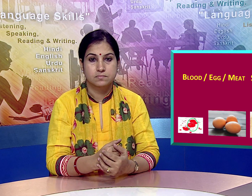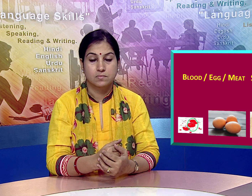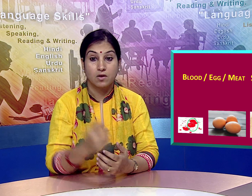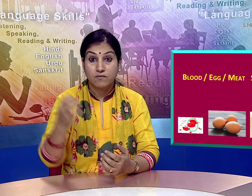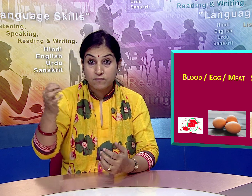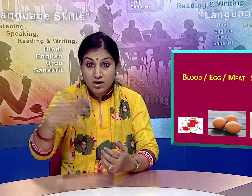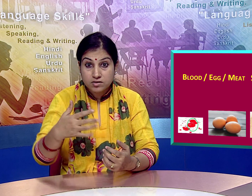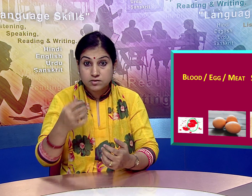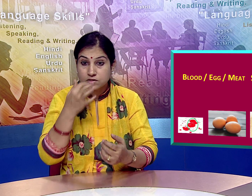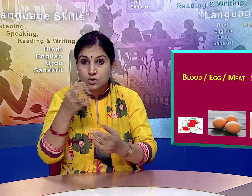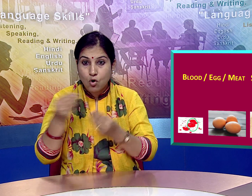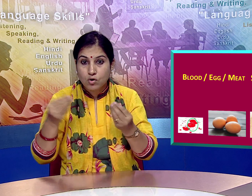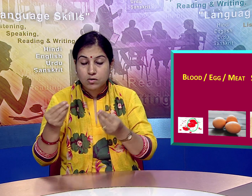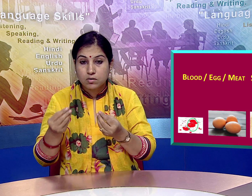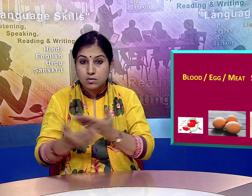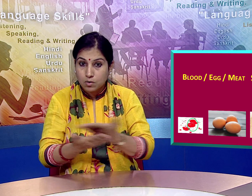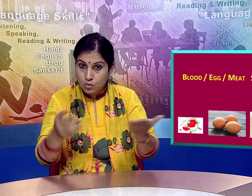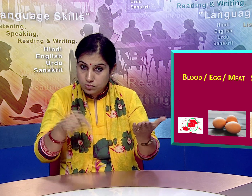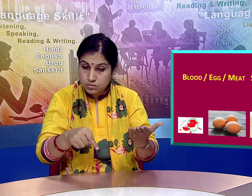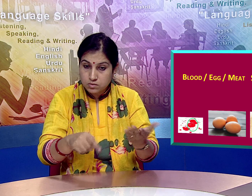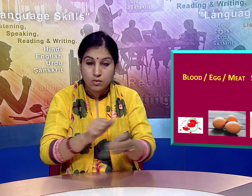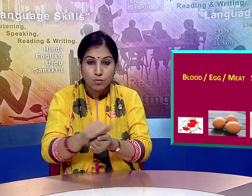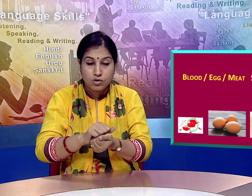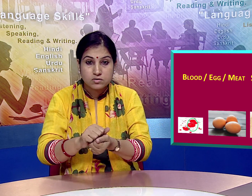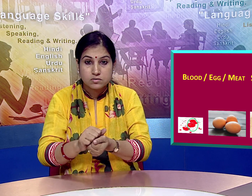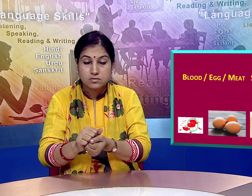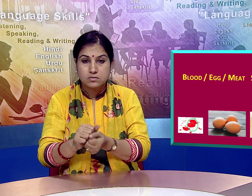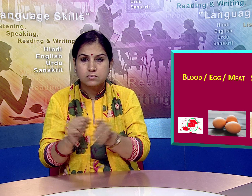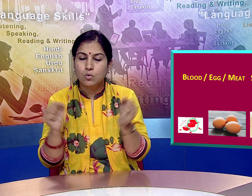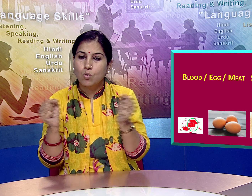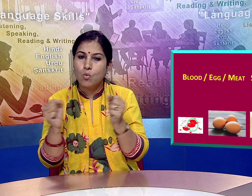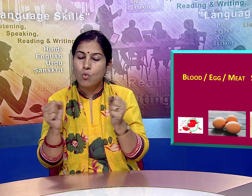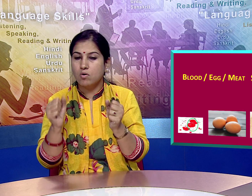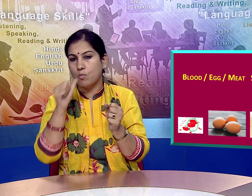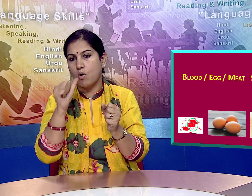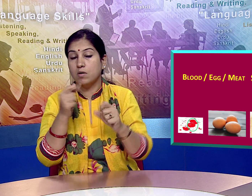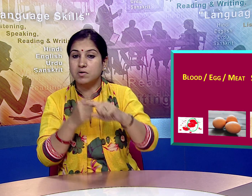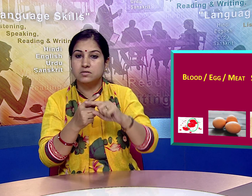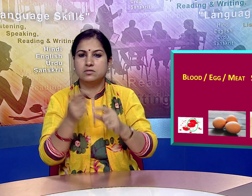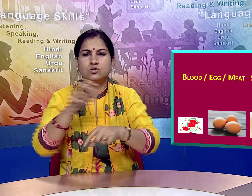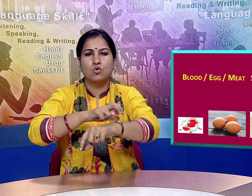for fresh cotton clothes, wash with cold water and soap.